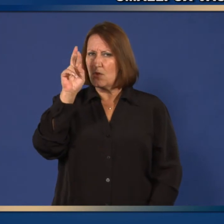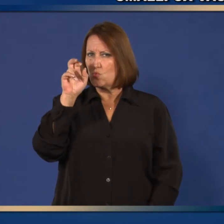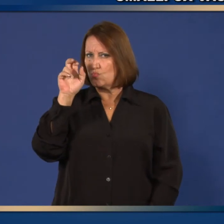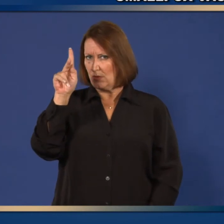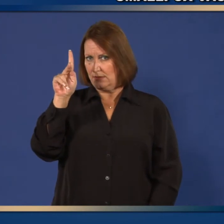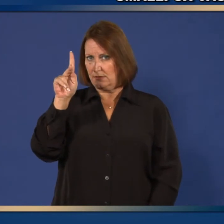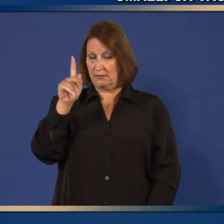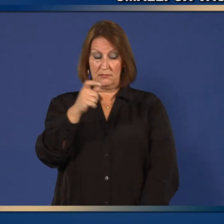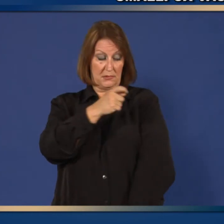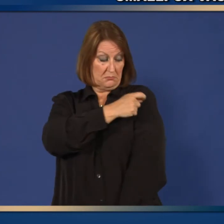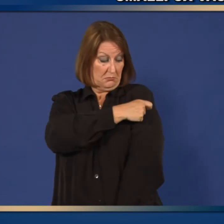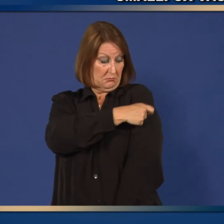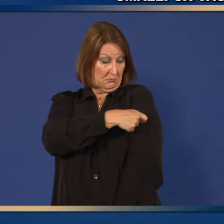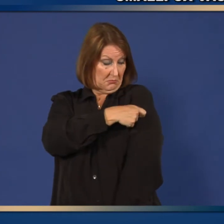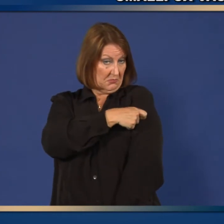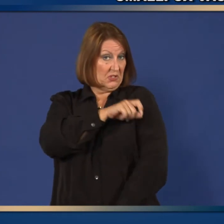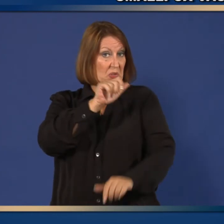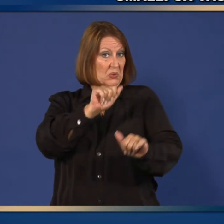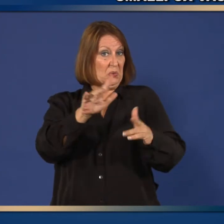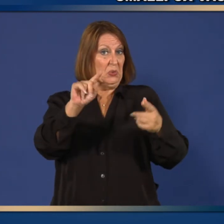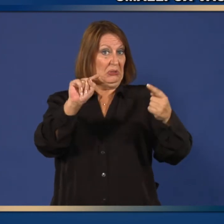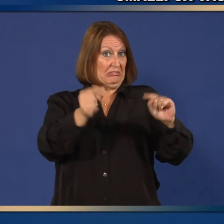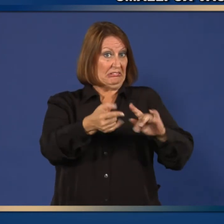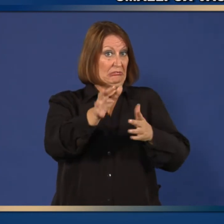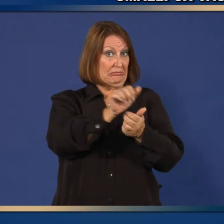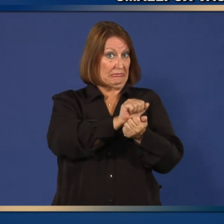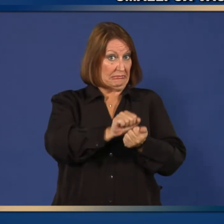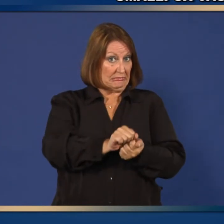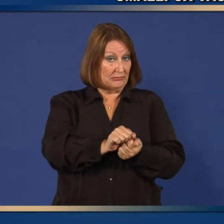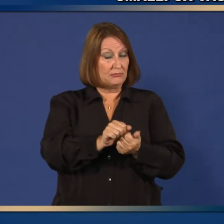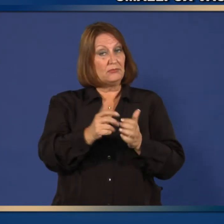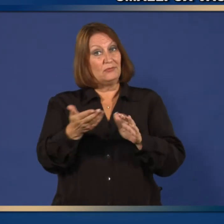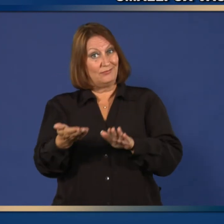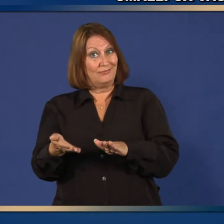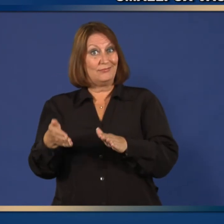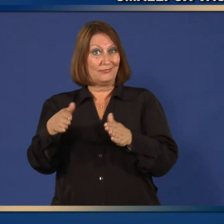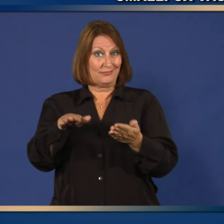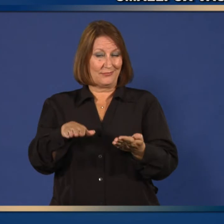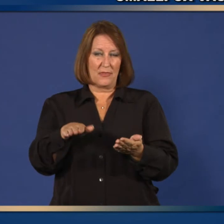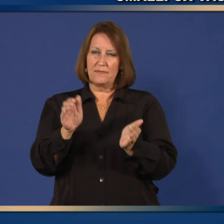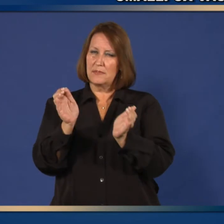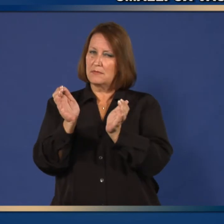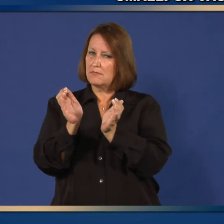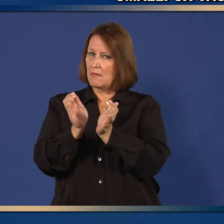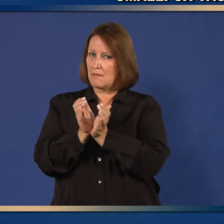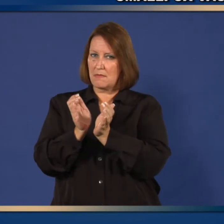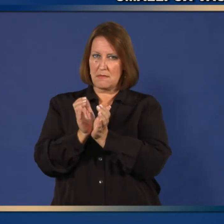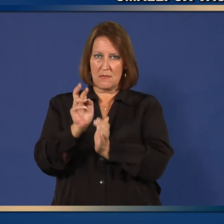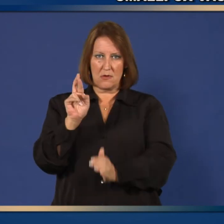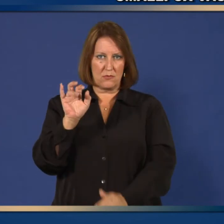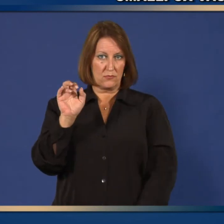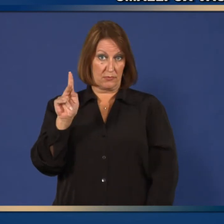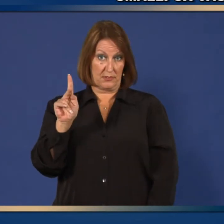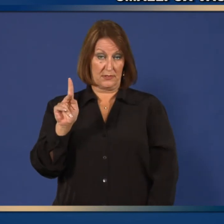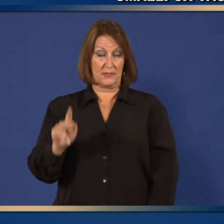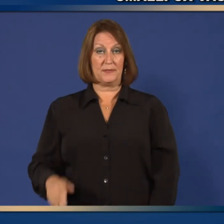There is a small risk of smallpox vaccine causing serious harm or death.